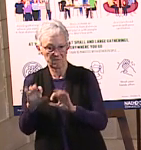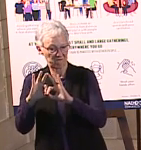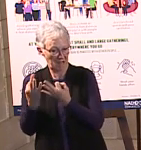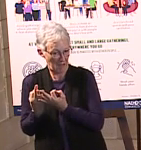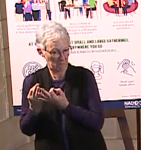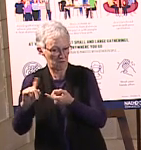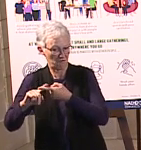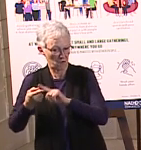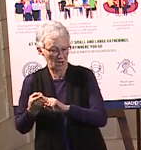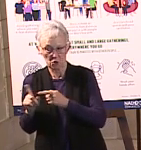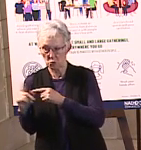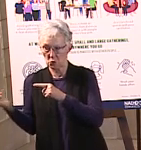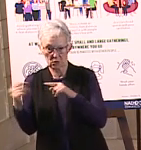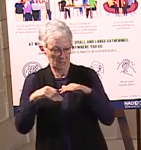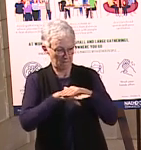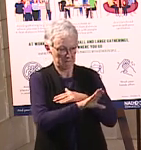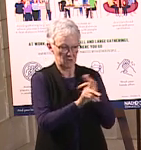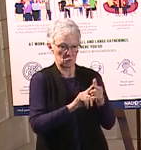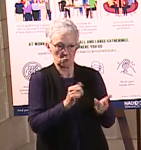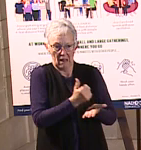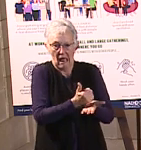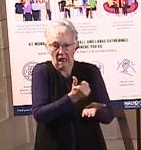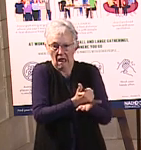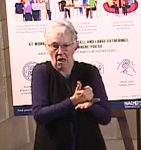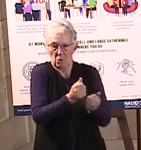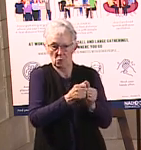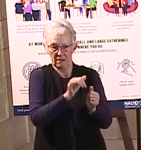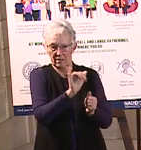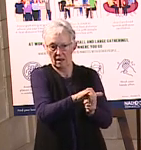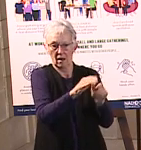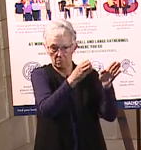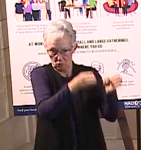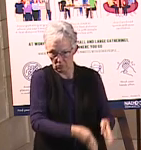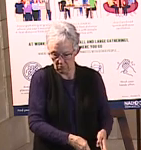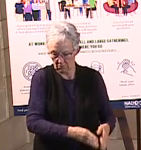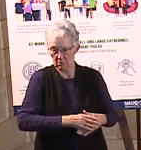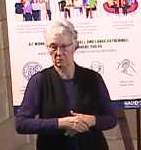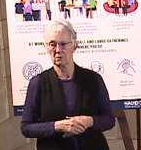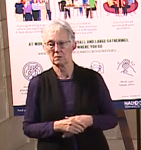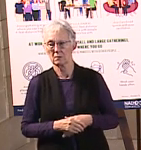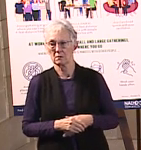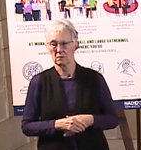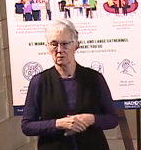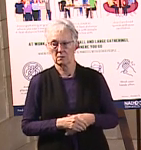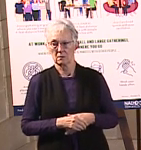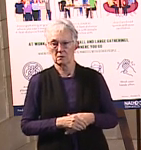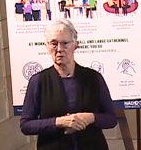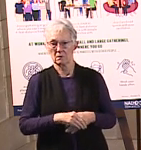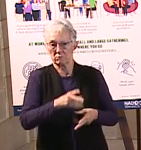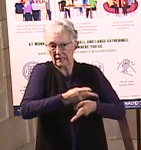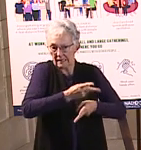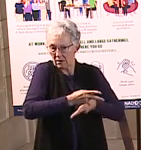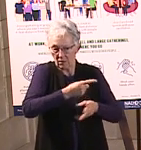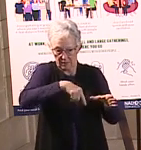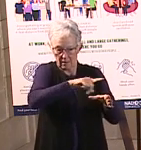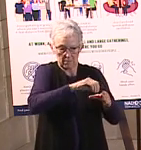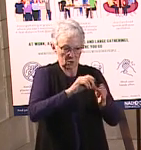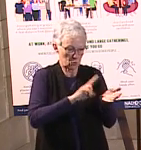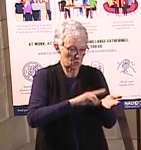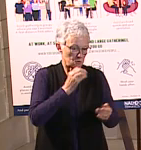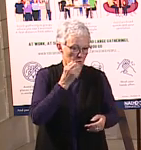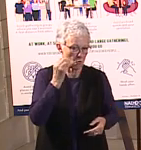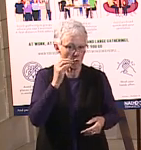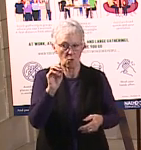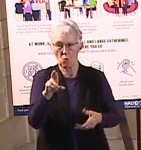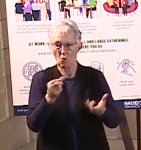allows the residents to maybe have more interaction with them, and can also be somebody who is going to be an advocate for them or bring